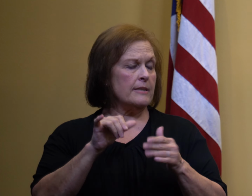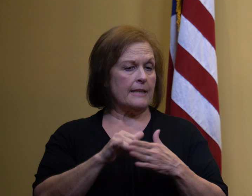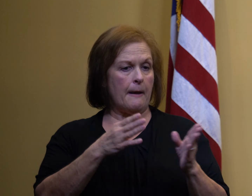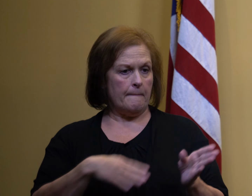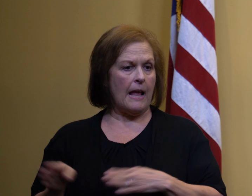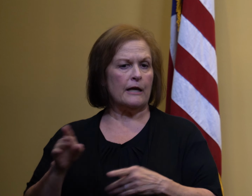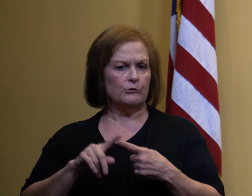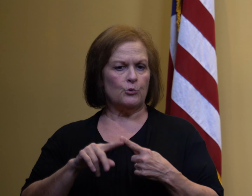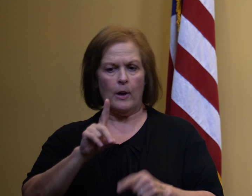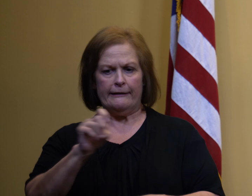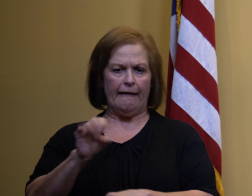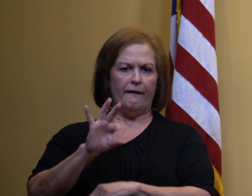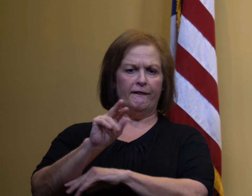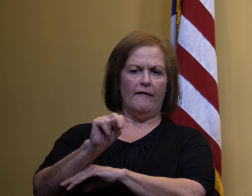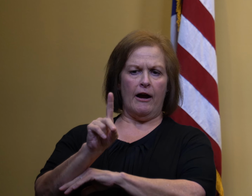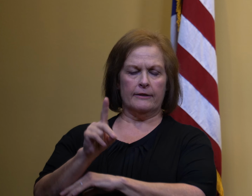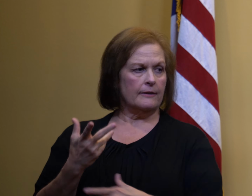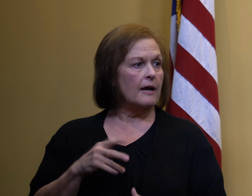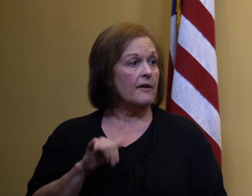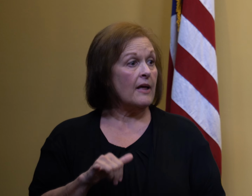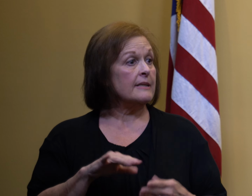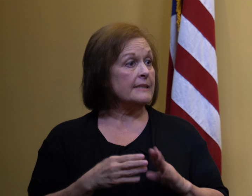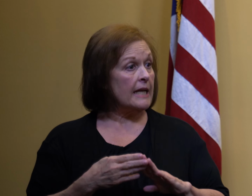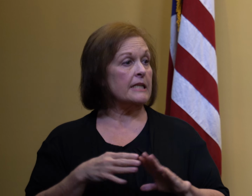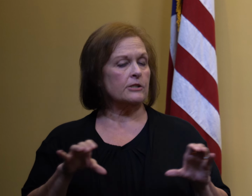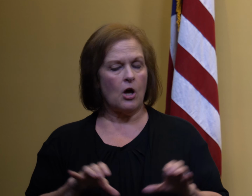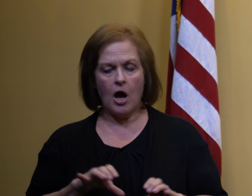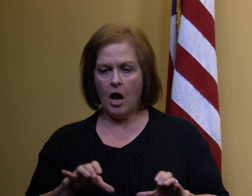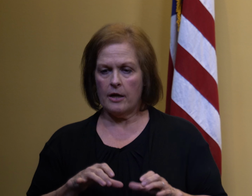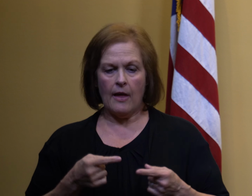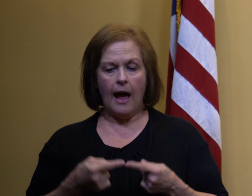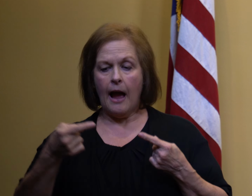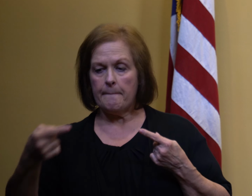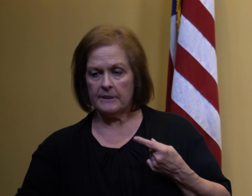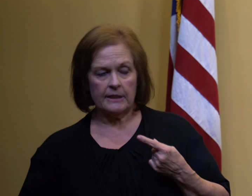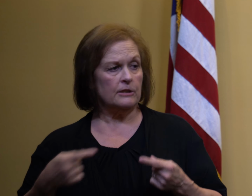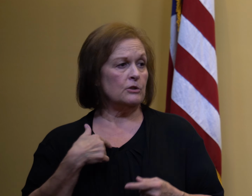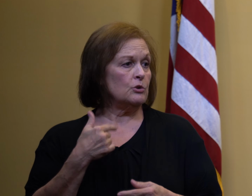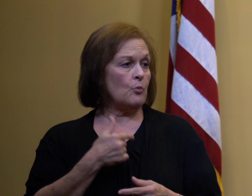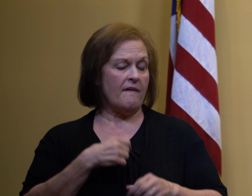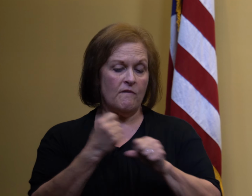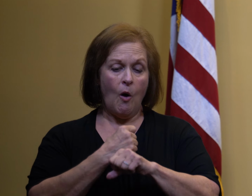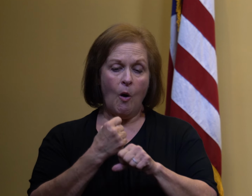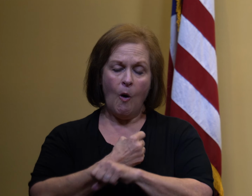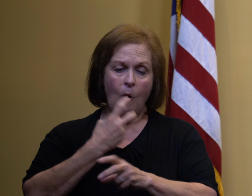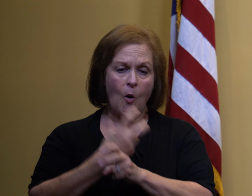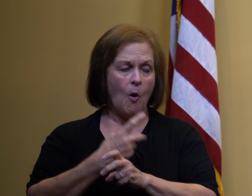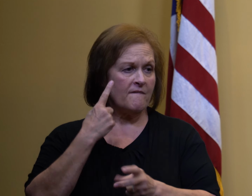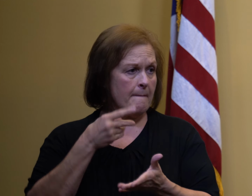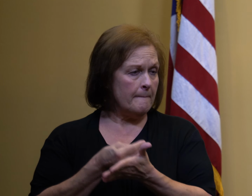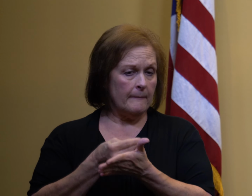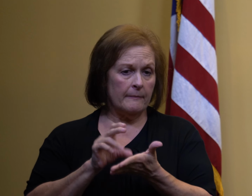to defund the police. The city of New Orleans has done the very opposite. We have fought hard for direct